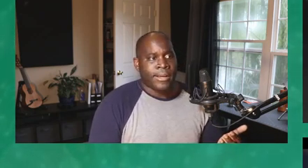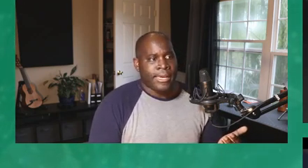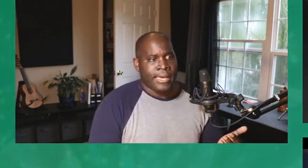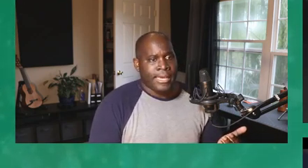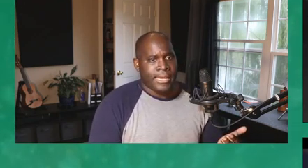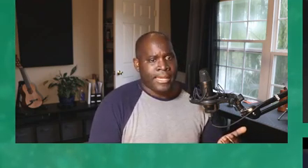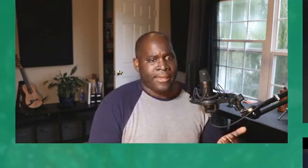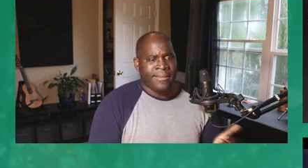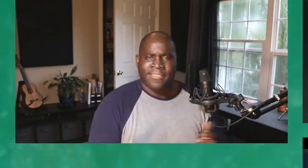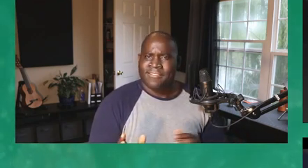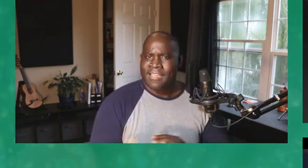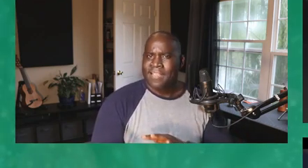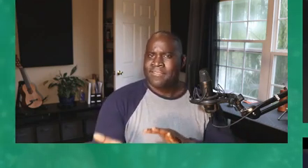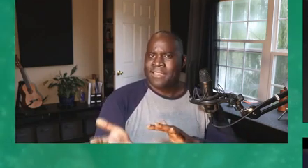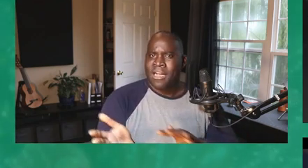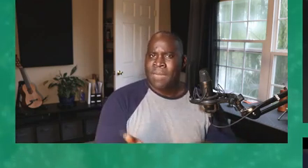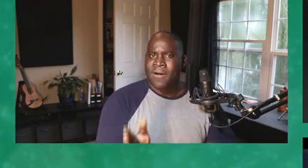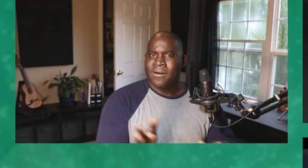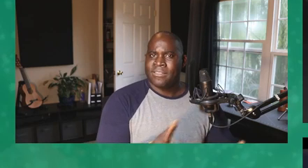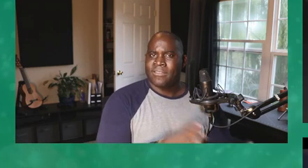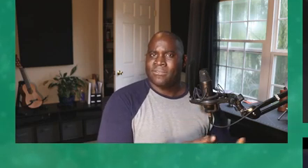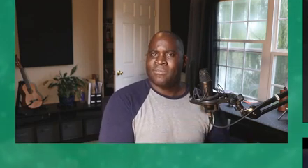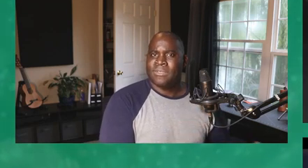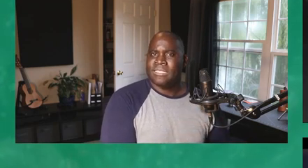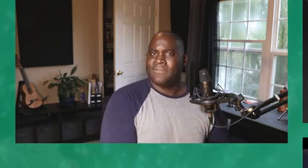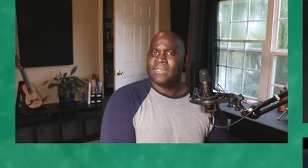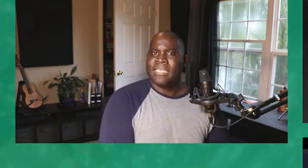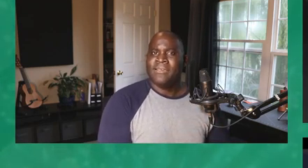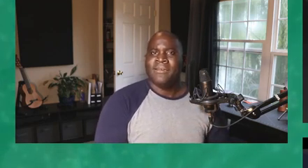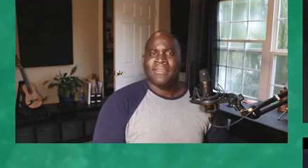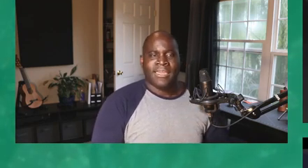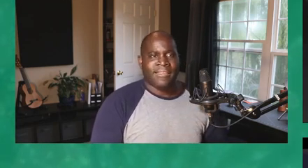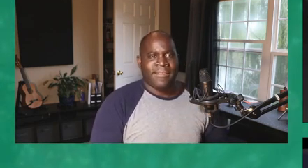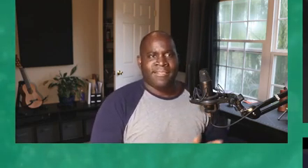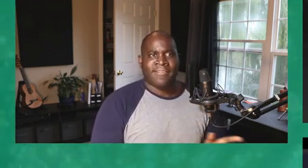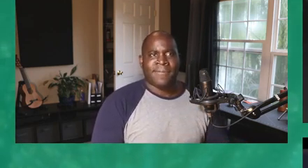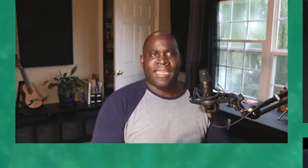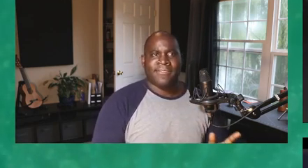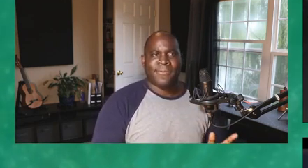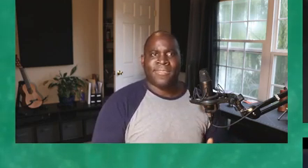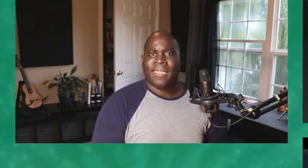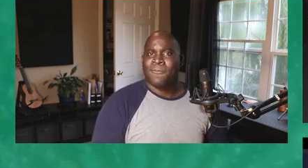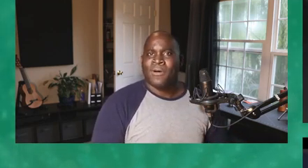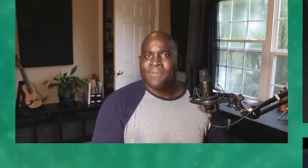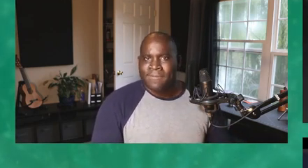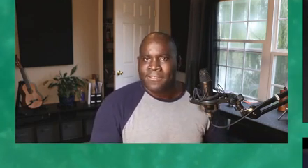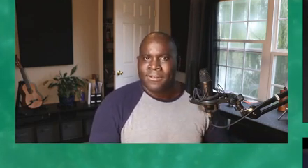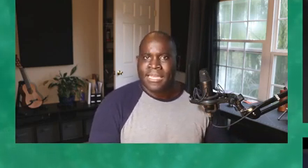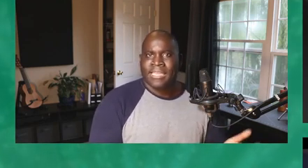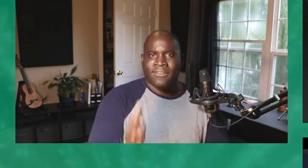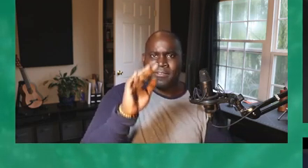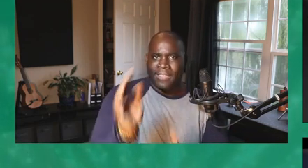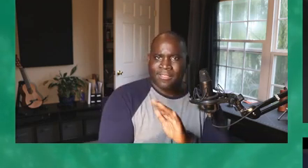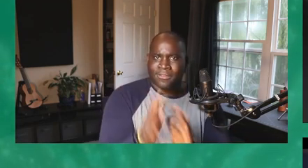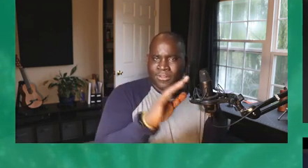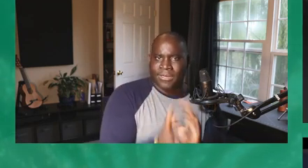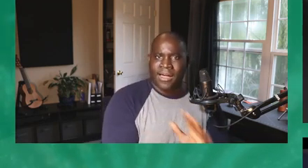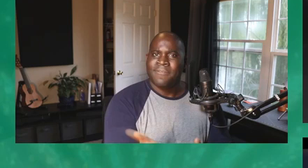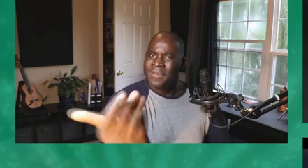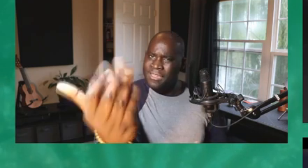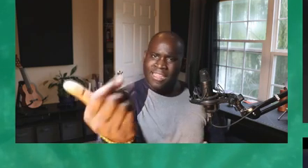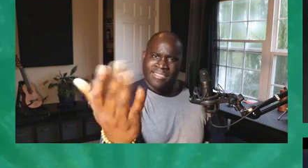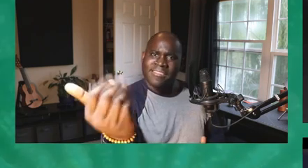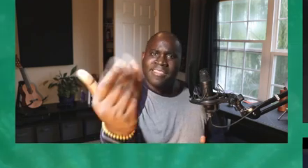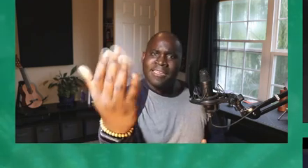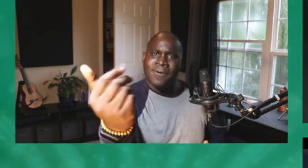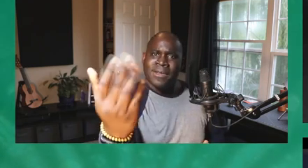or the signs come out a little differently. Like in some cases with like, what's my face look like? It looks like they're a little bit